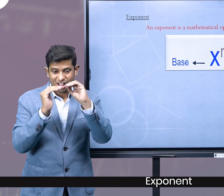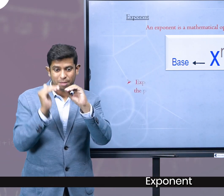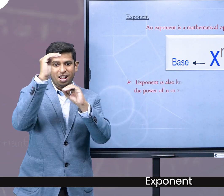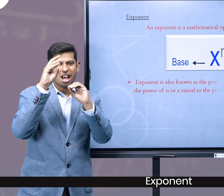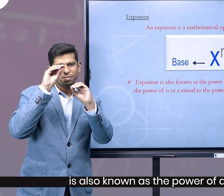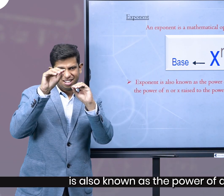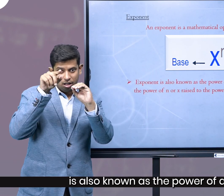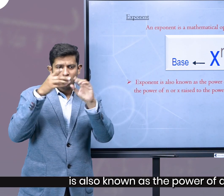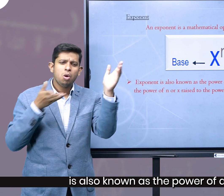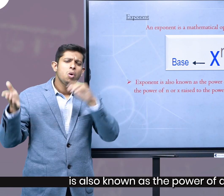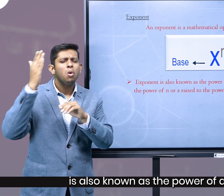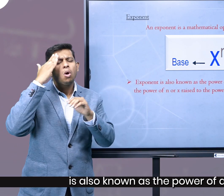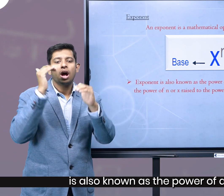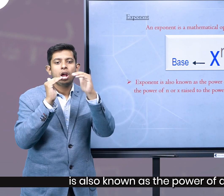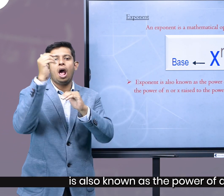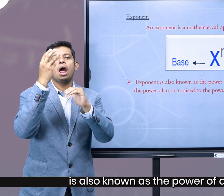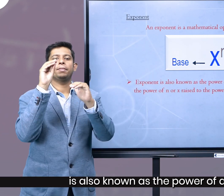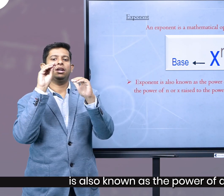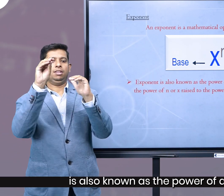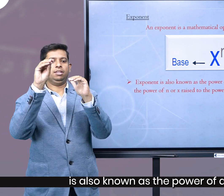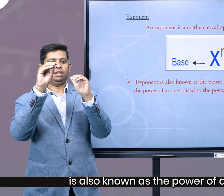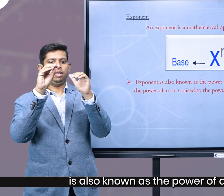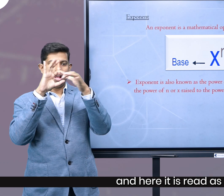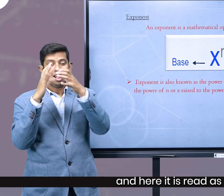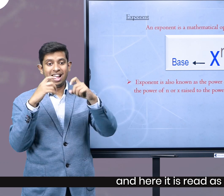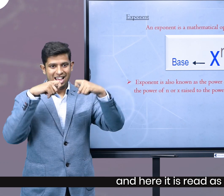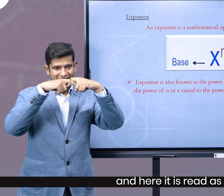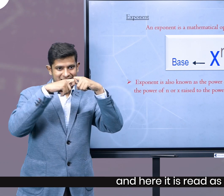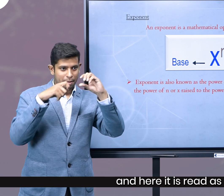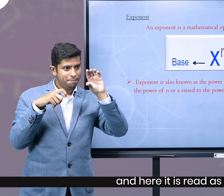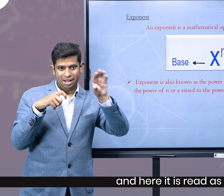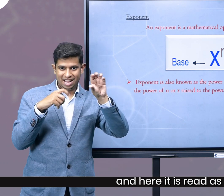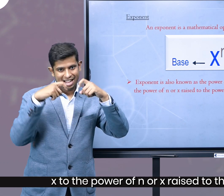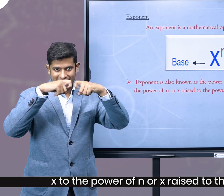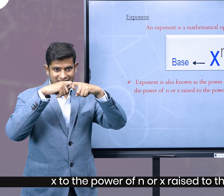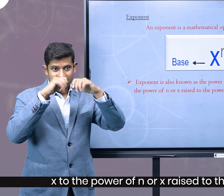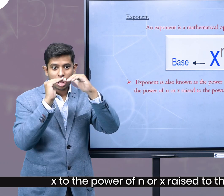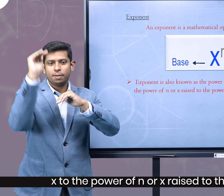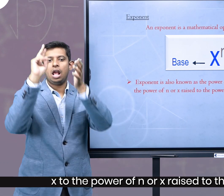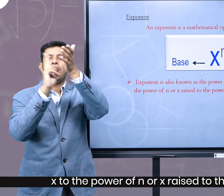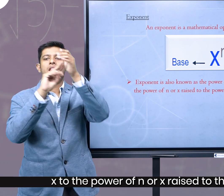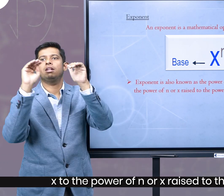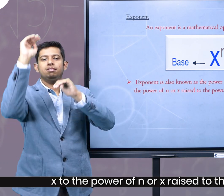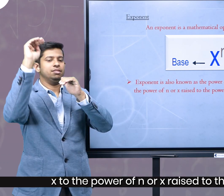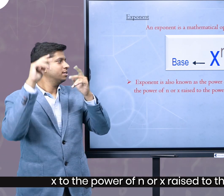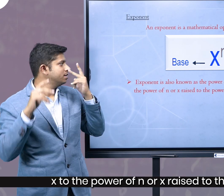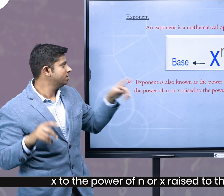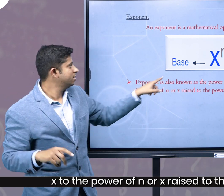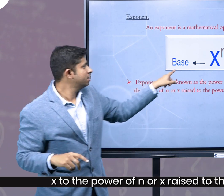Exponent is also known as the power of a number, and here it is read as x to the power of n or x raised